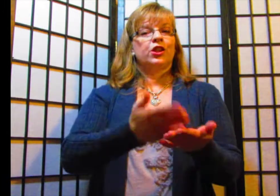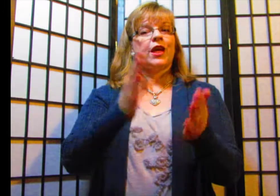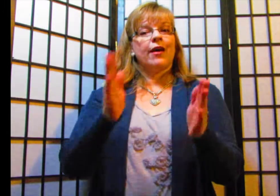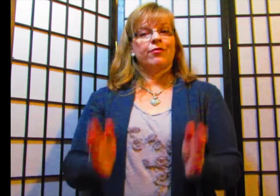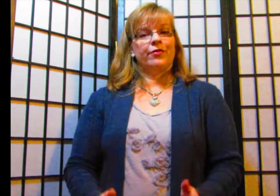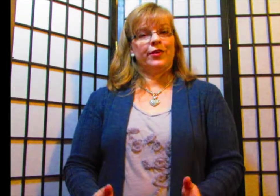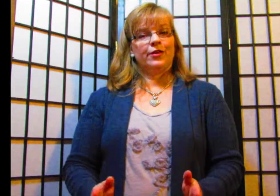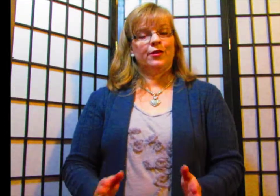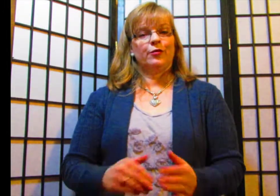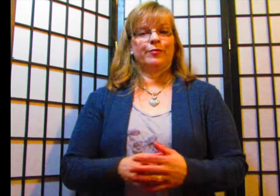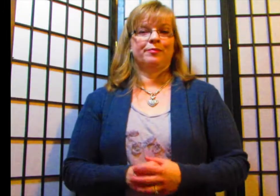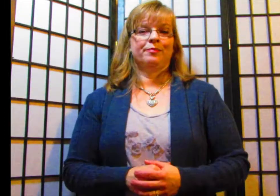Chef.